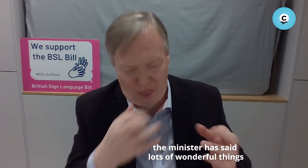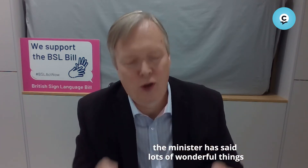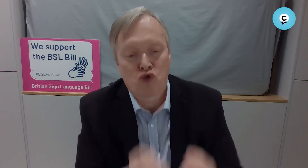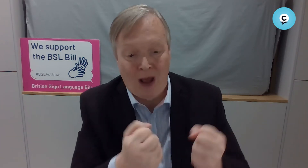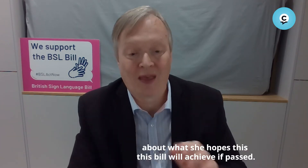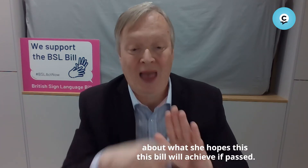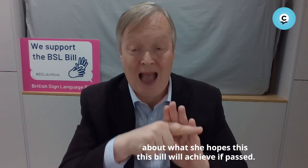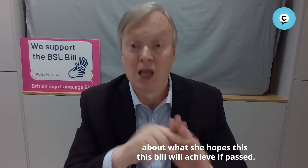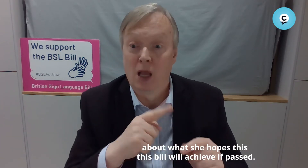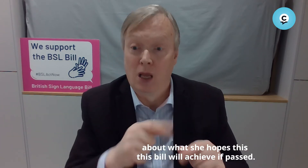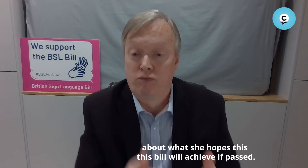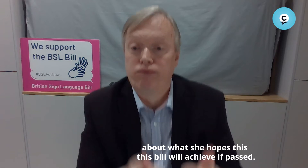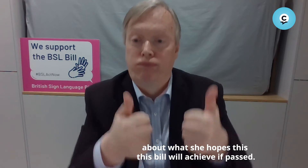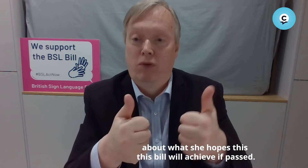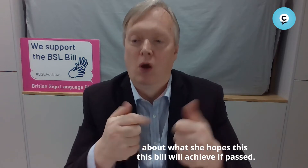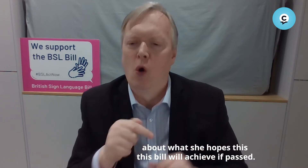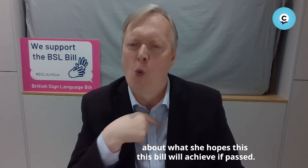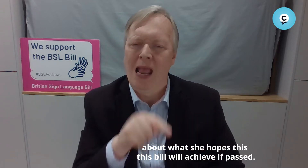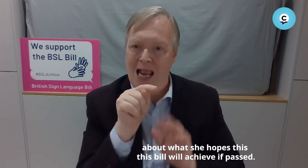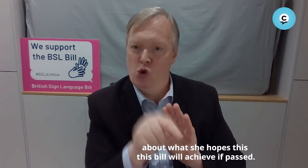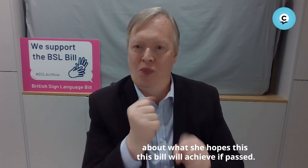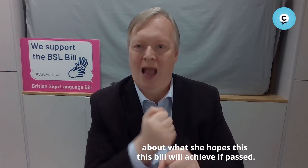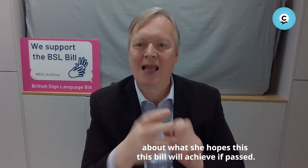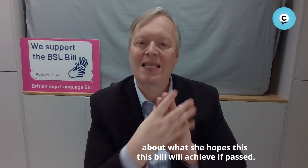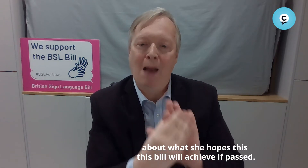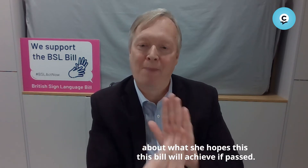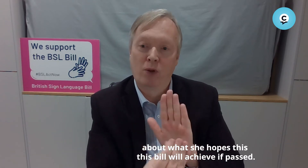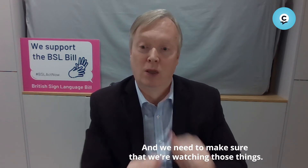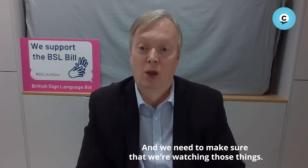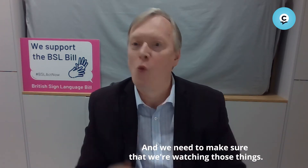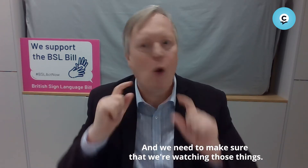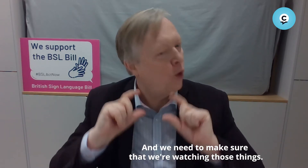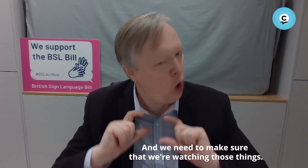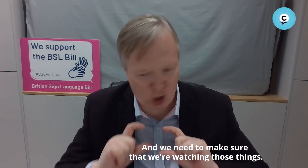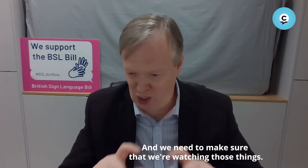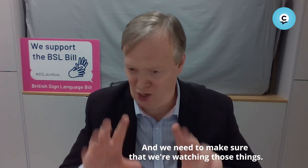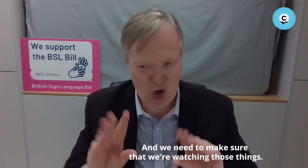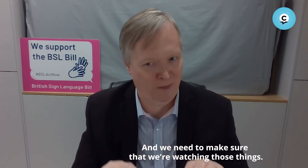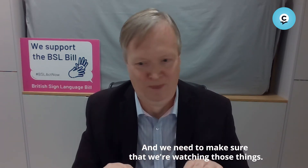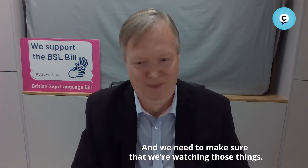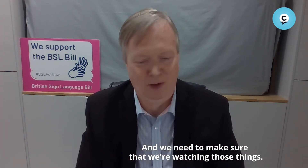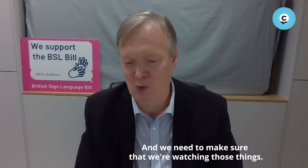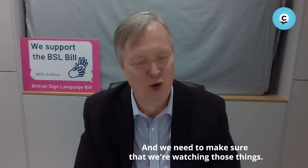things about what she hopes this bill will achieve if passed, and we need to make sure that we're watching those